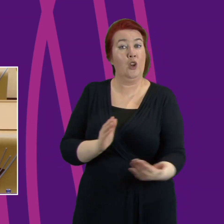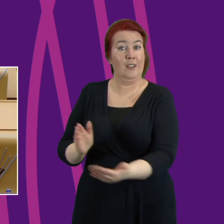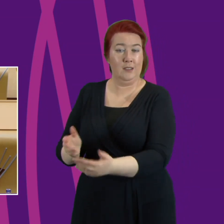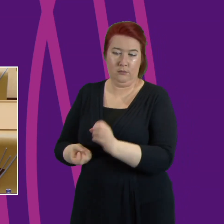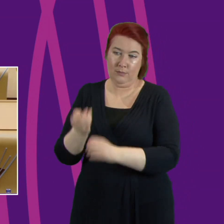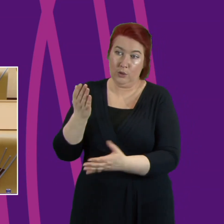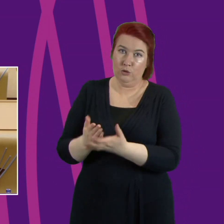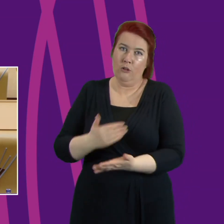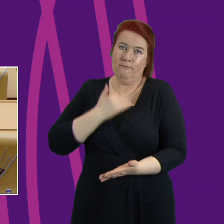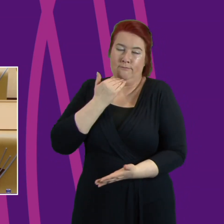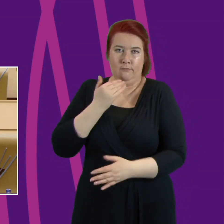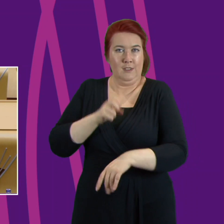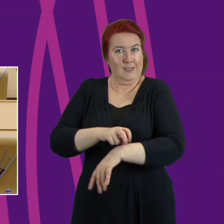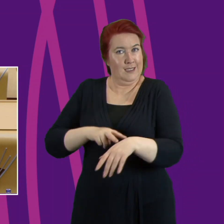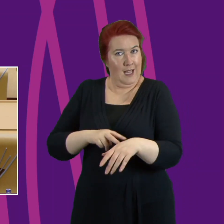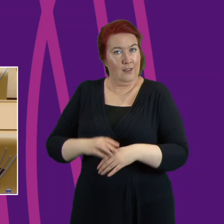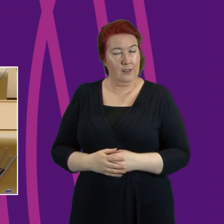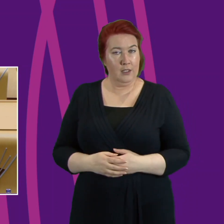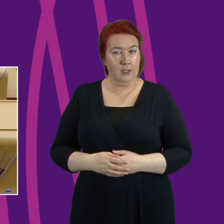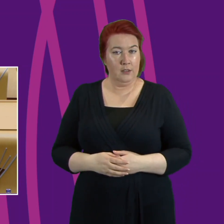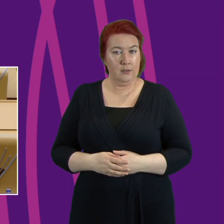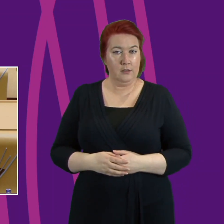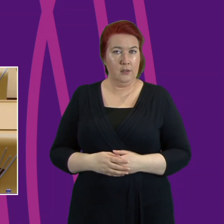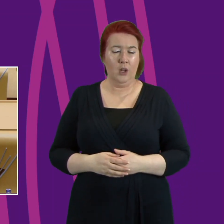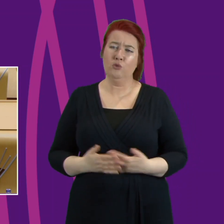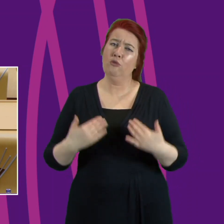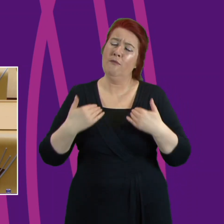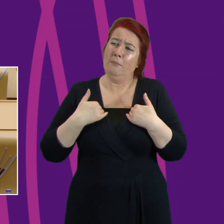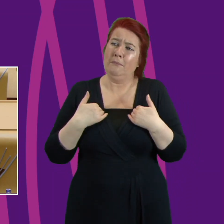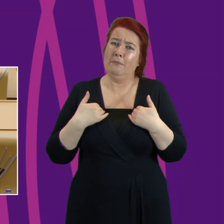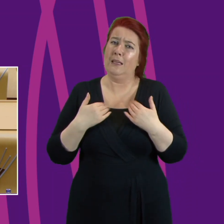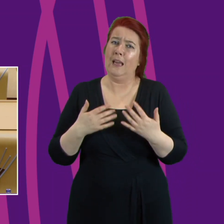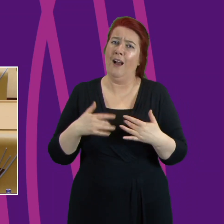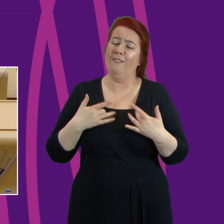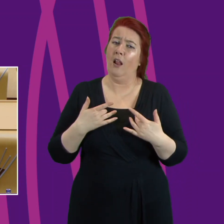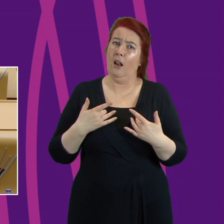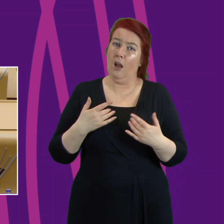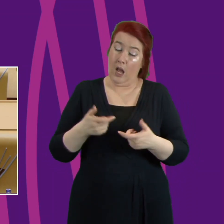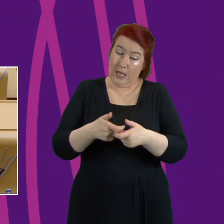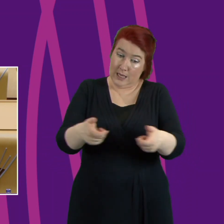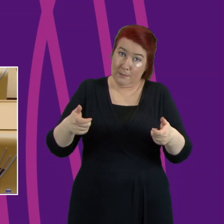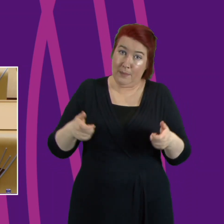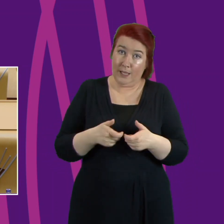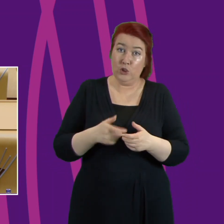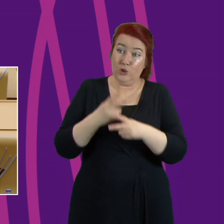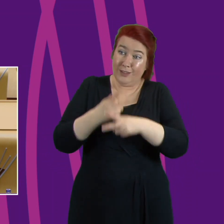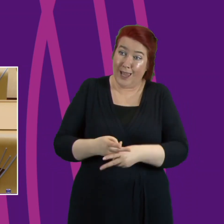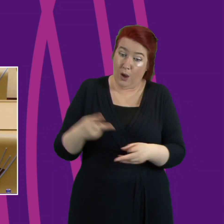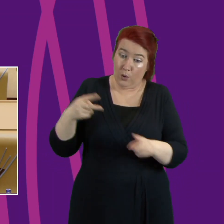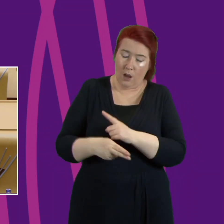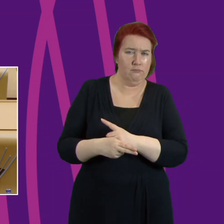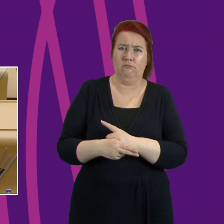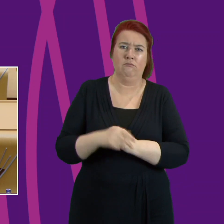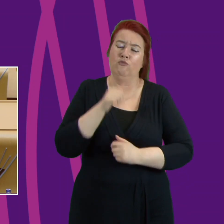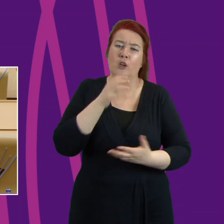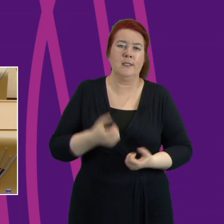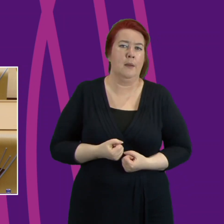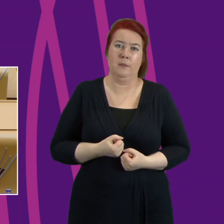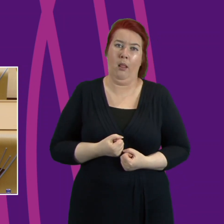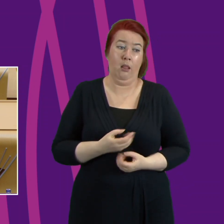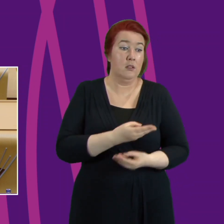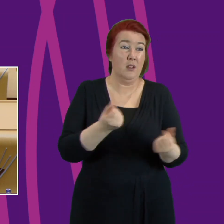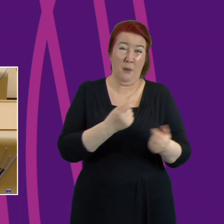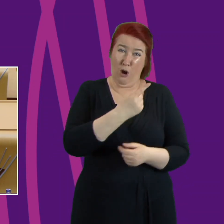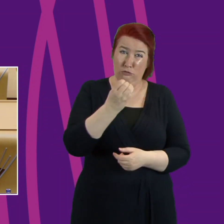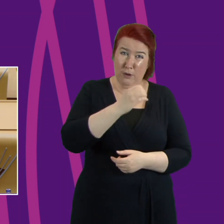staffing resilience. So it is not acceptable to me that care packages are cut, in some instances by 100%.